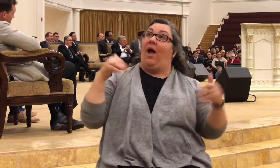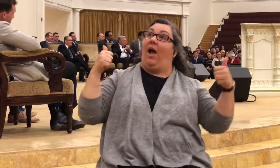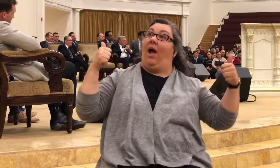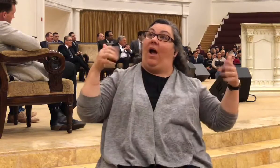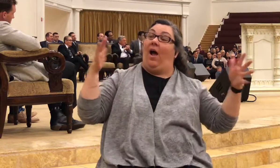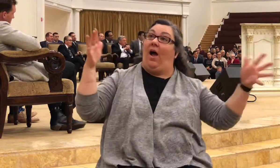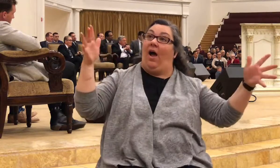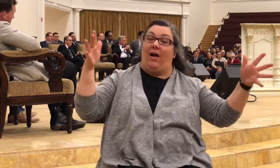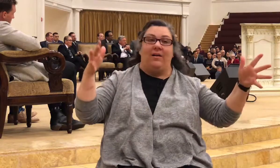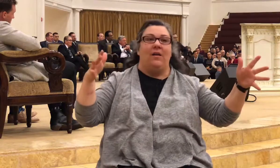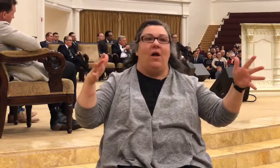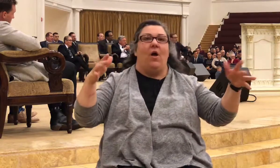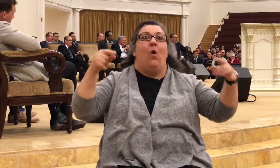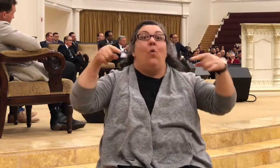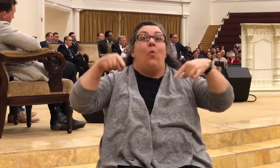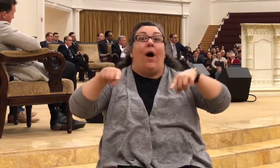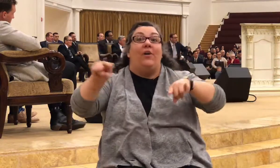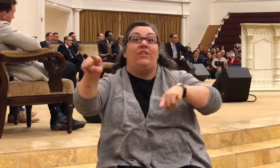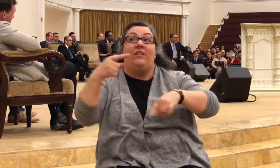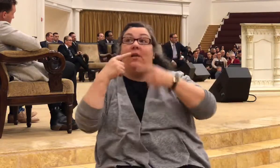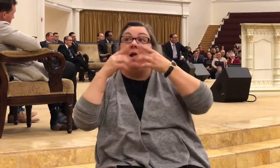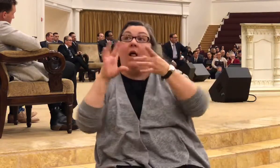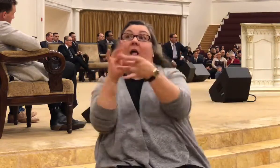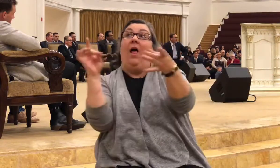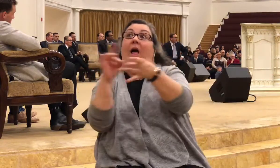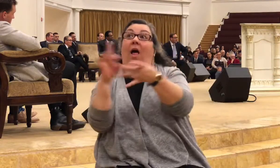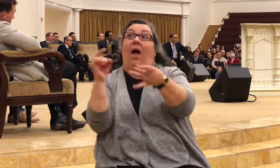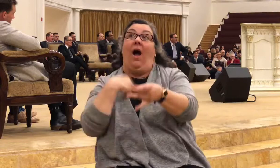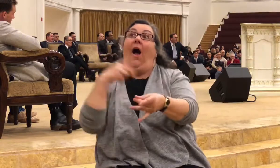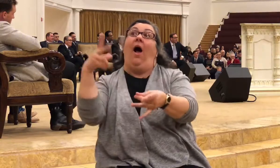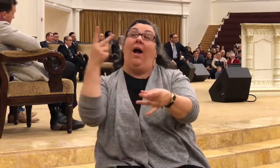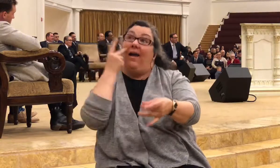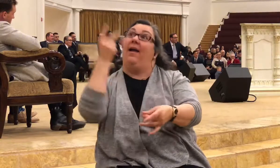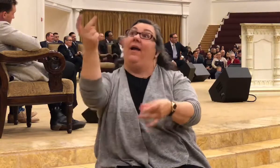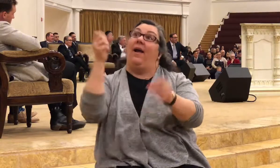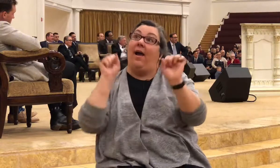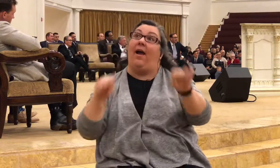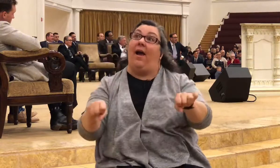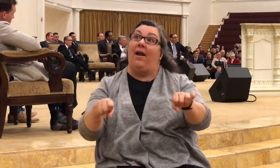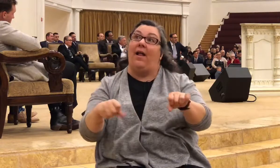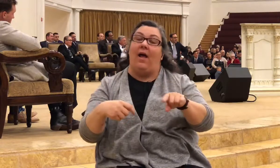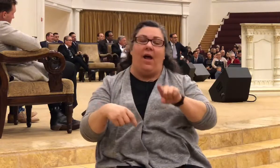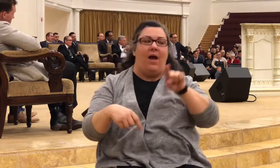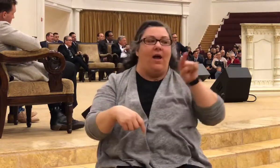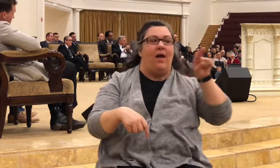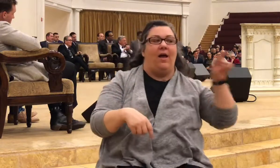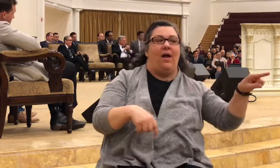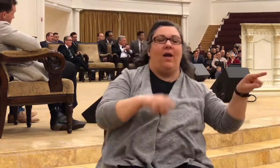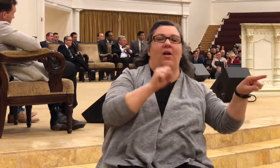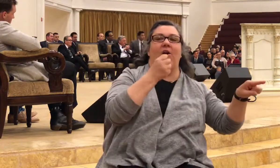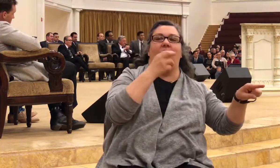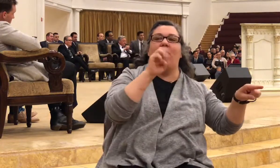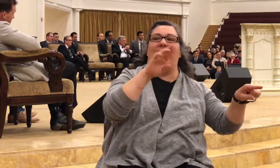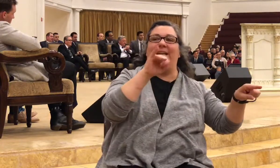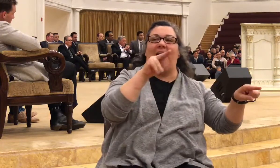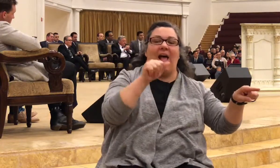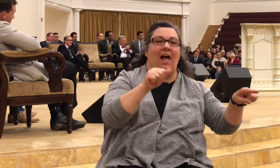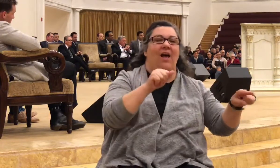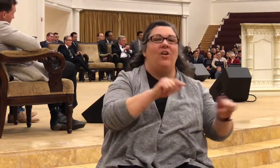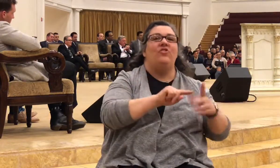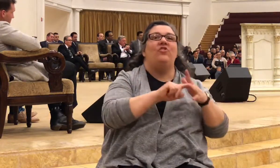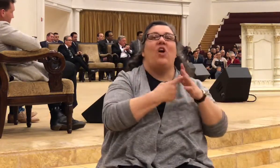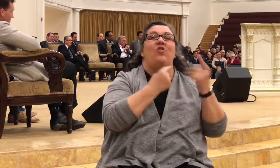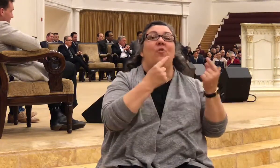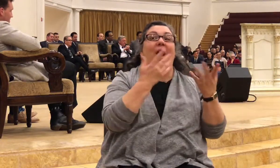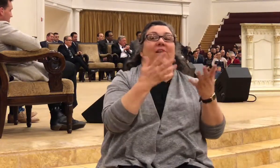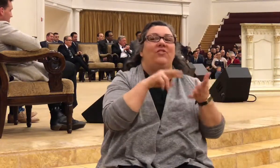all of a sudden, as she's proclaiming this, the people are worshiping and dancing. There's Sharina. And all of a sudden she starts jumping. Would you just jump for me real quick? But